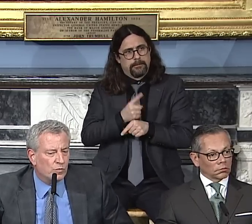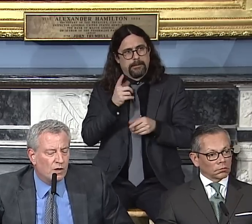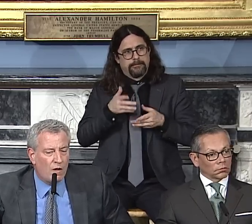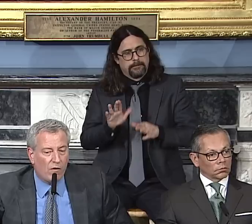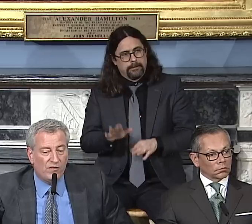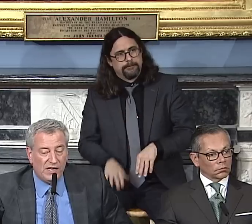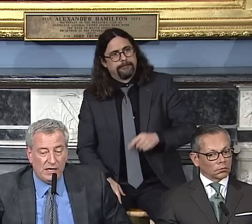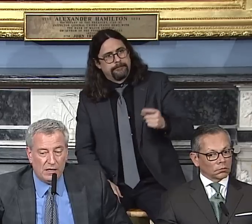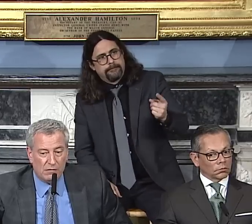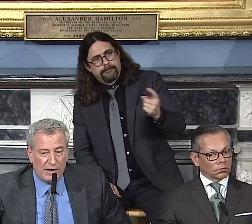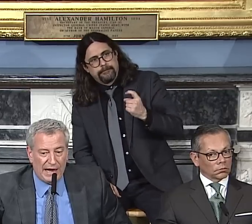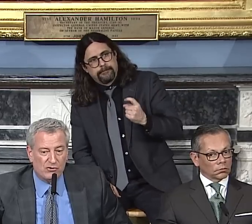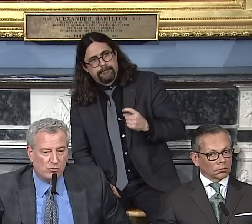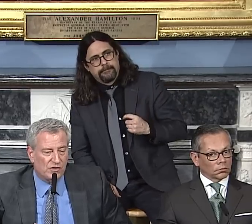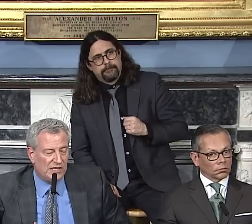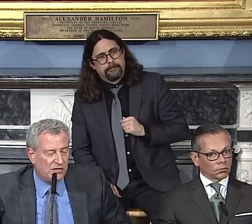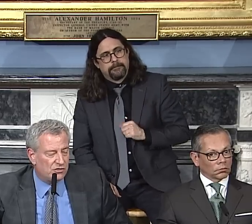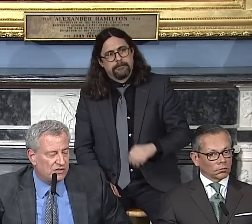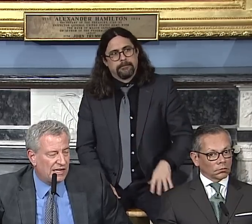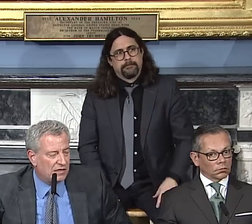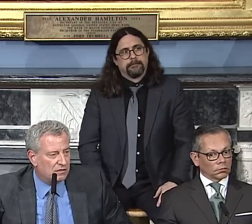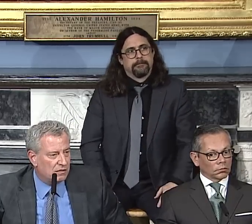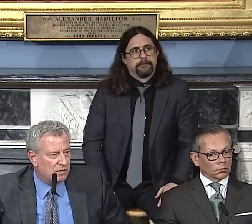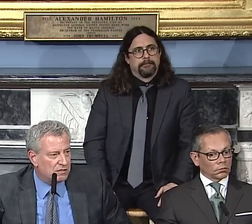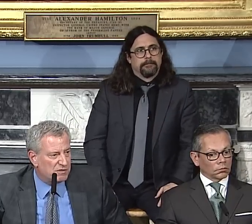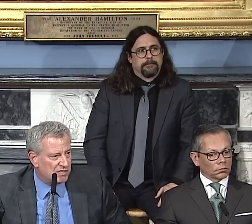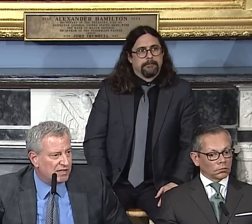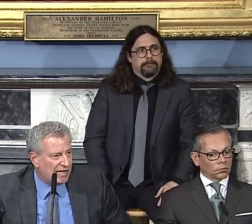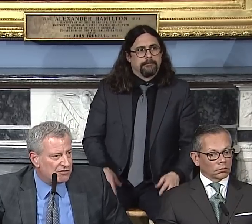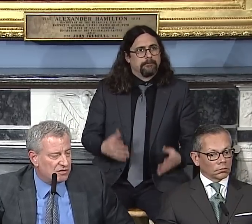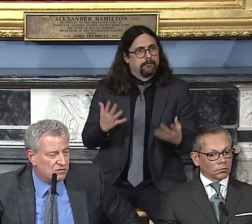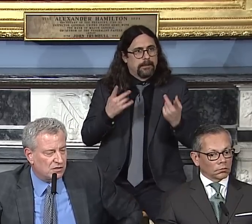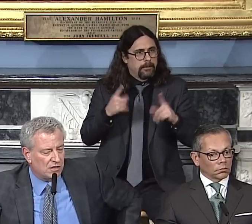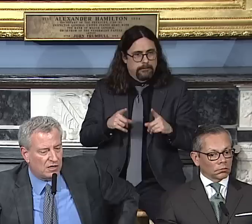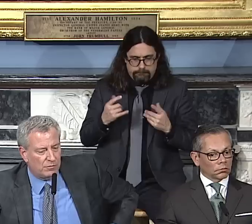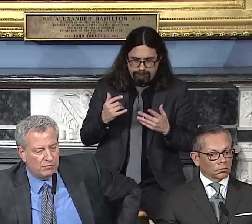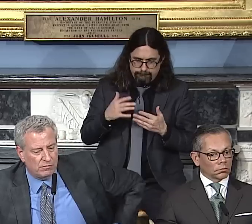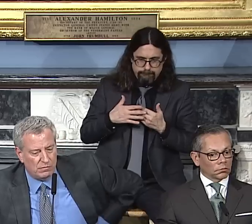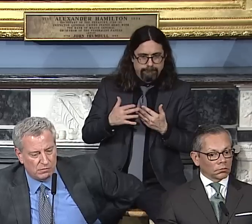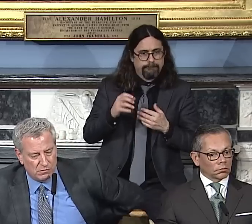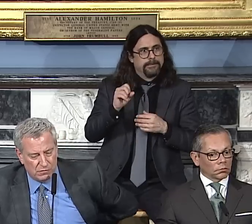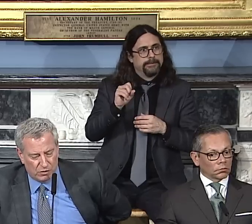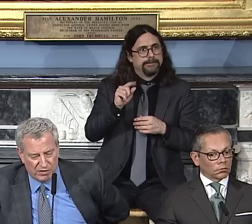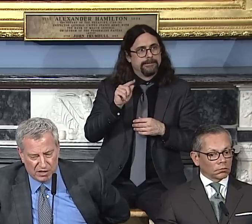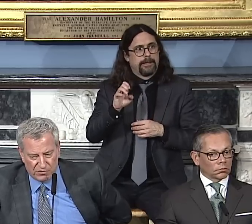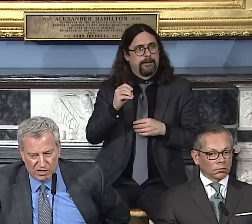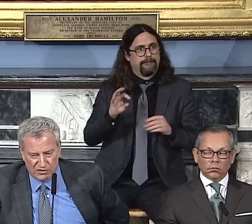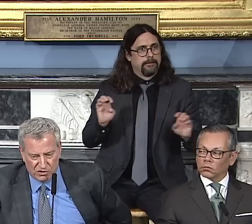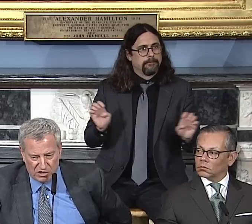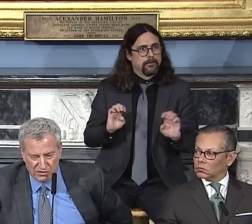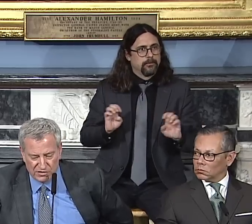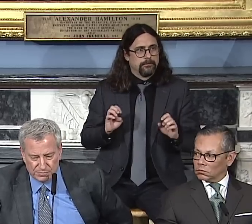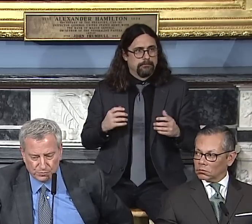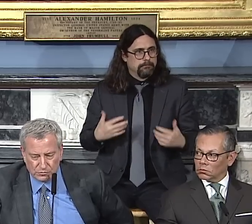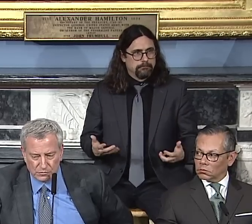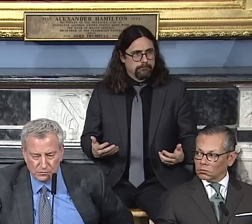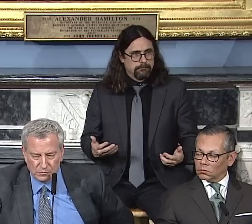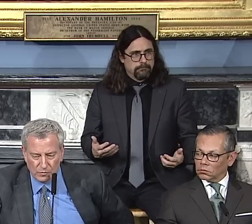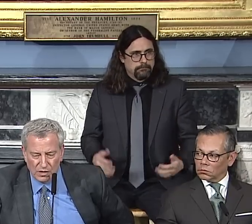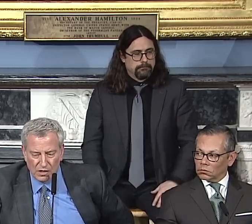emergency? The actual need to take specific actions. You know, when the governor and I